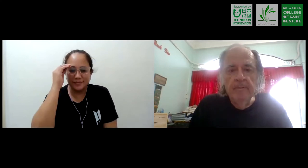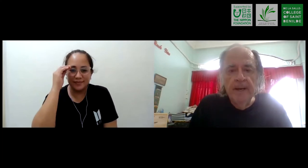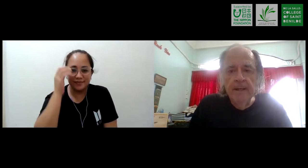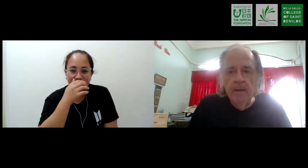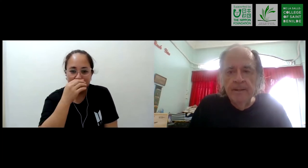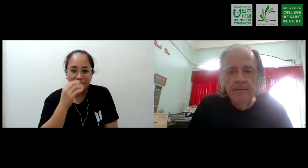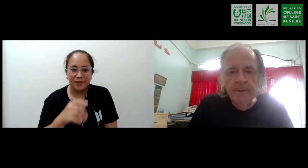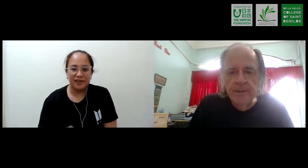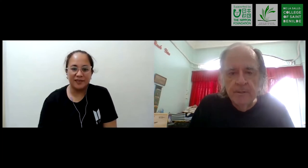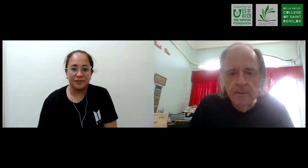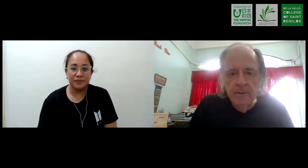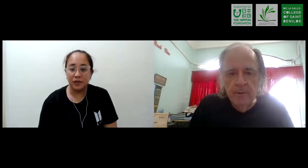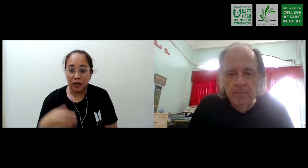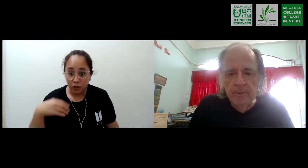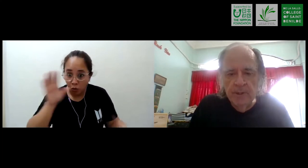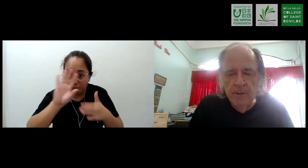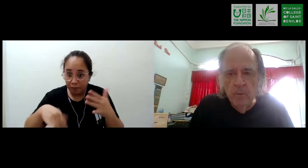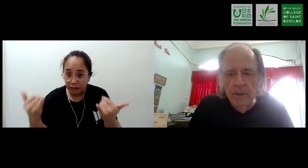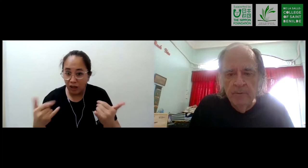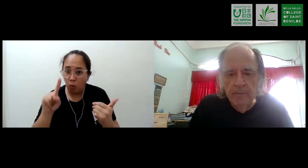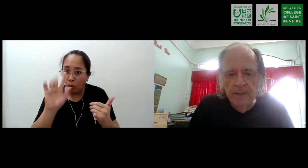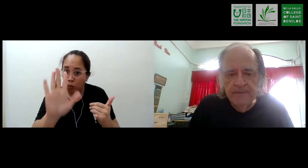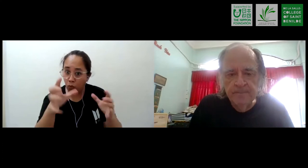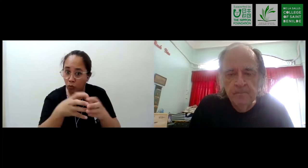Everybody on now or just your group, just your one group, right?